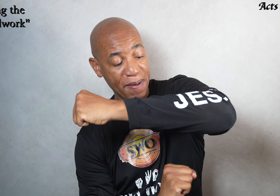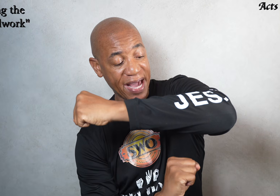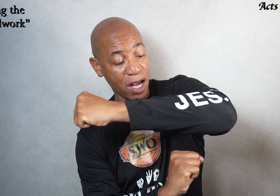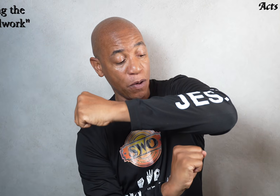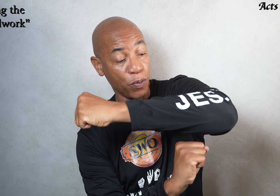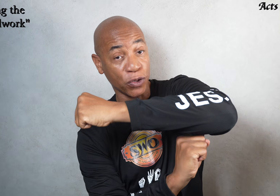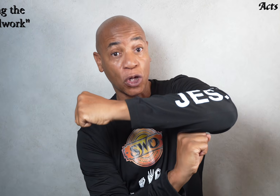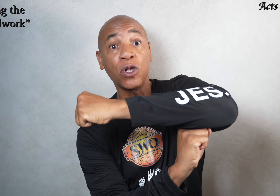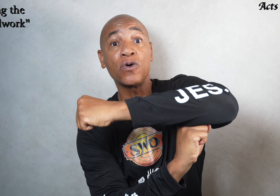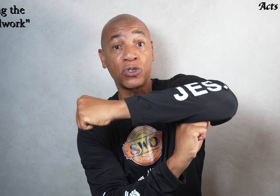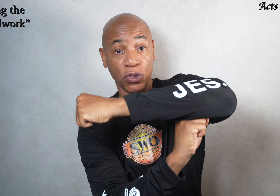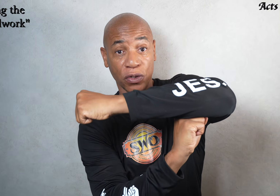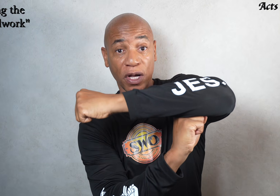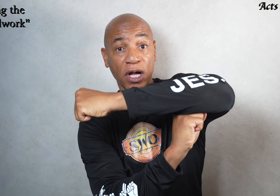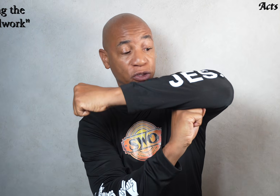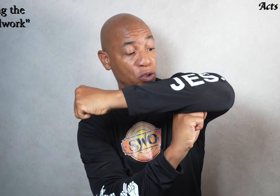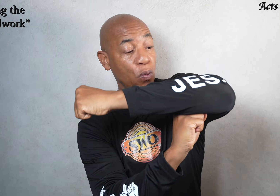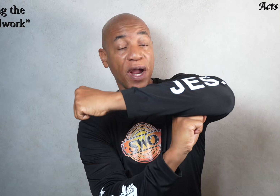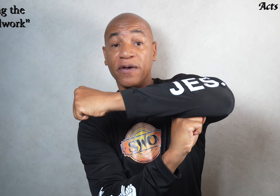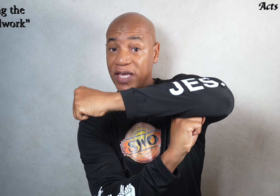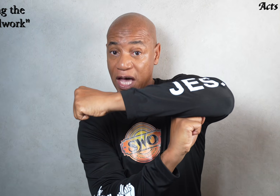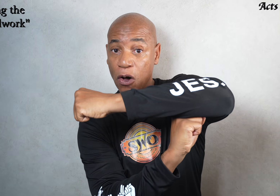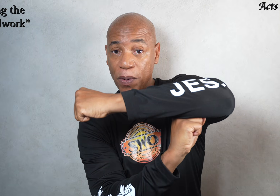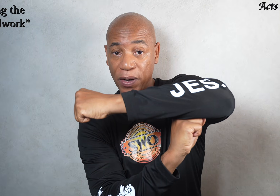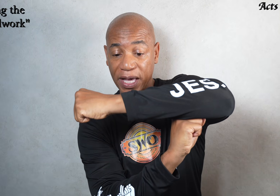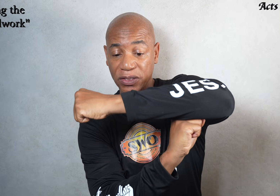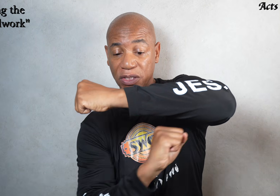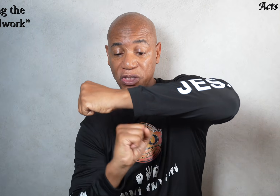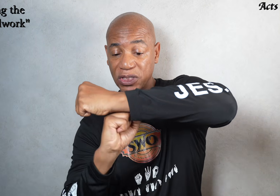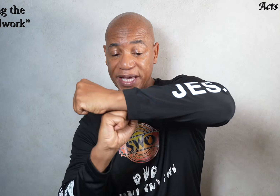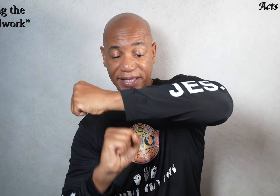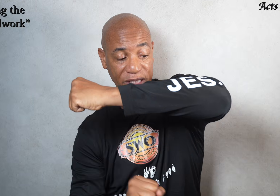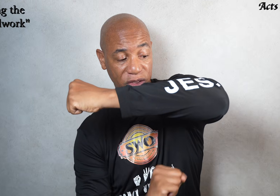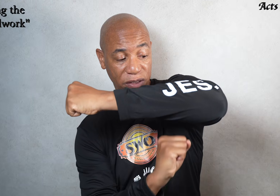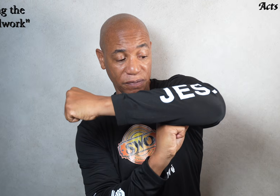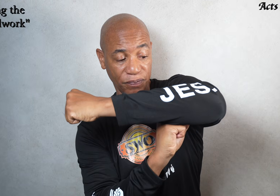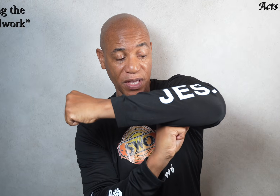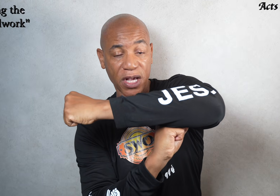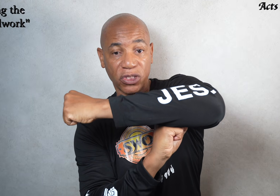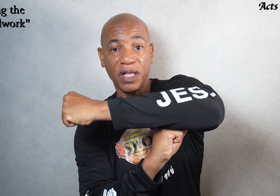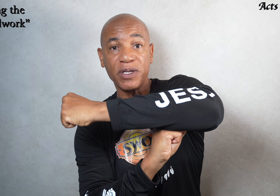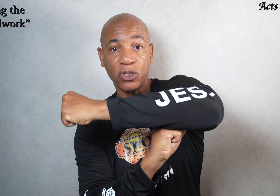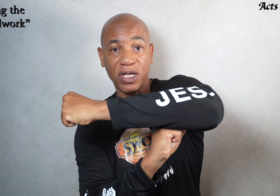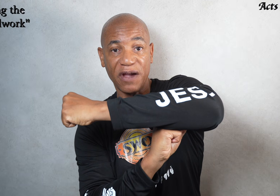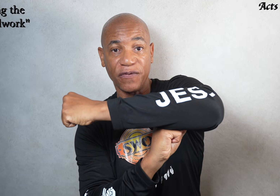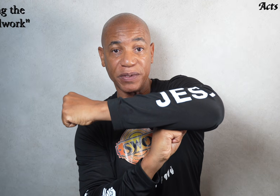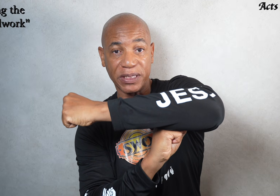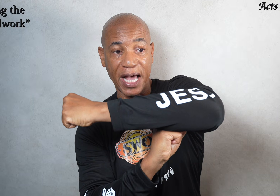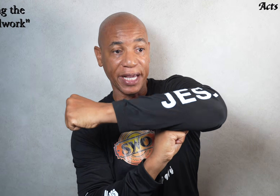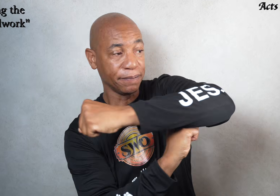back upward closer to where the elbow is, just like this. So let me show you that from the side.